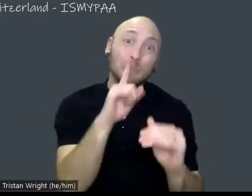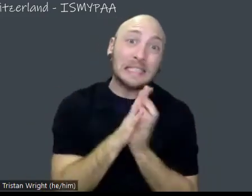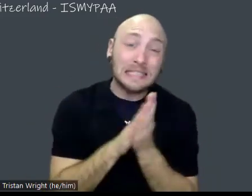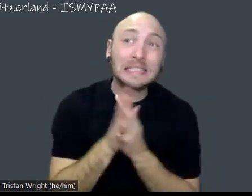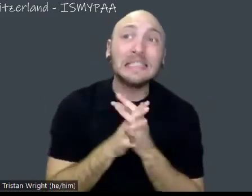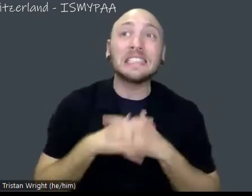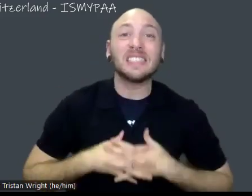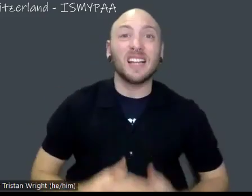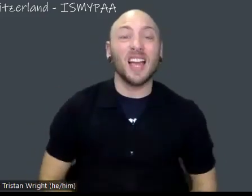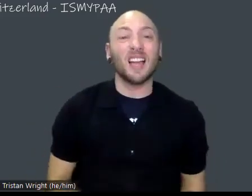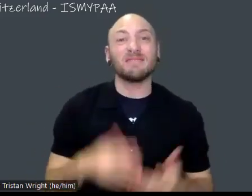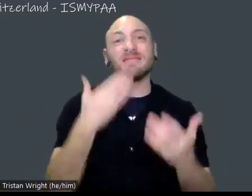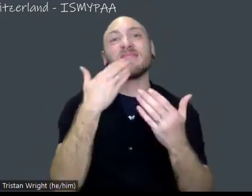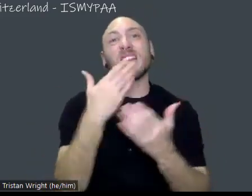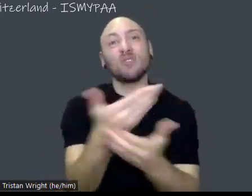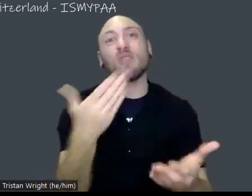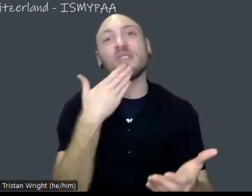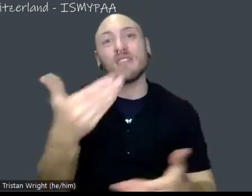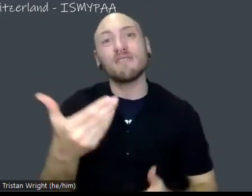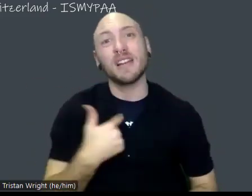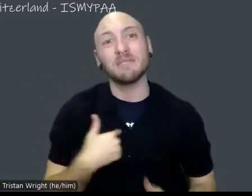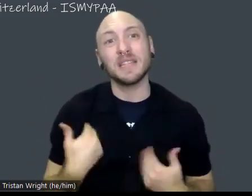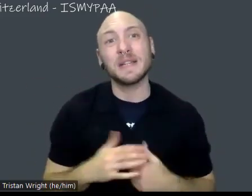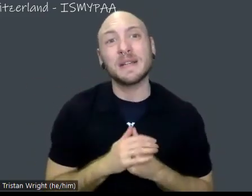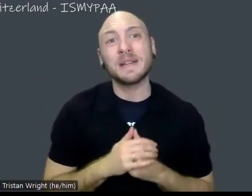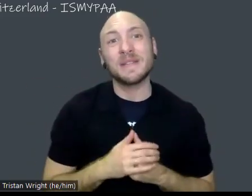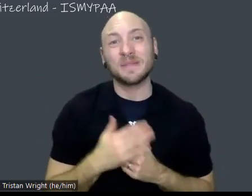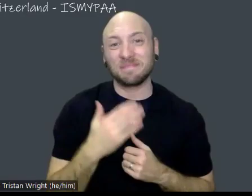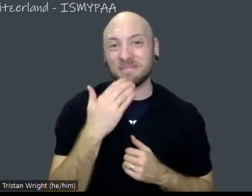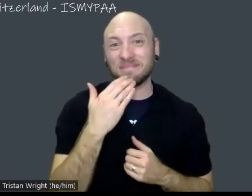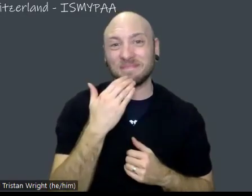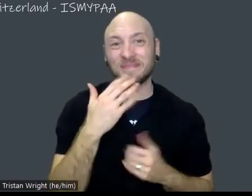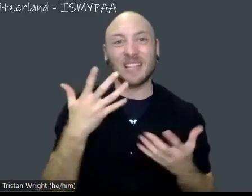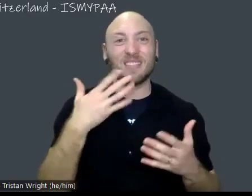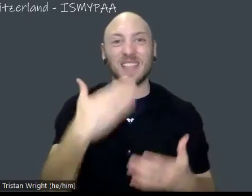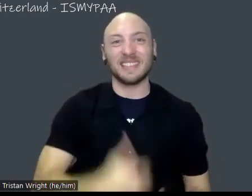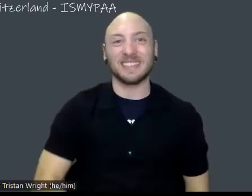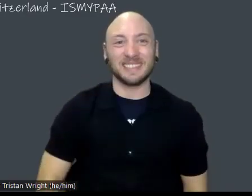And thank you again for inviting me at your meeting. And with that, I pass.